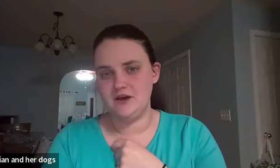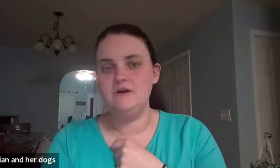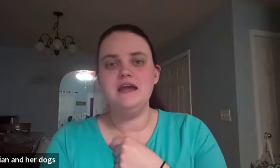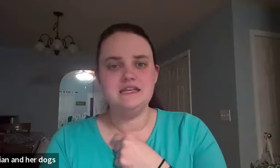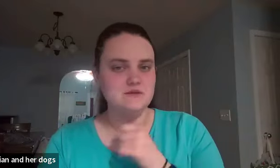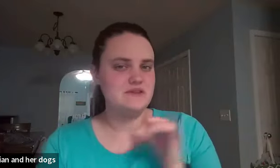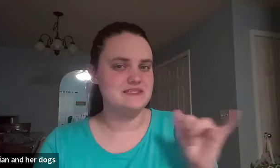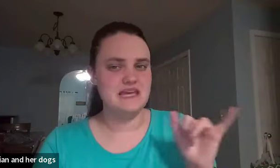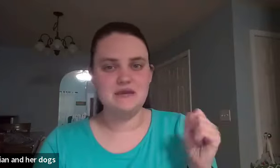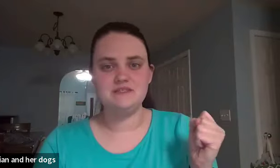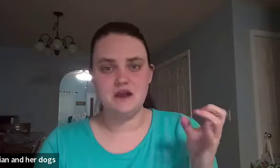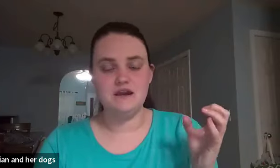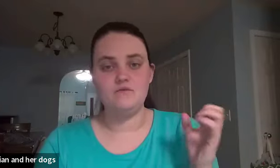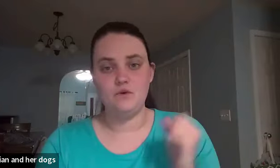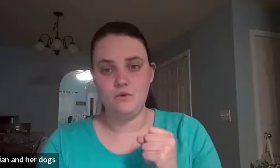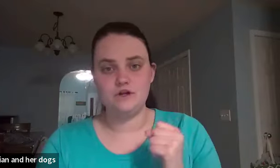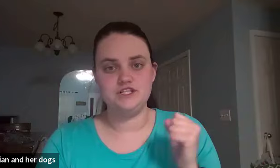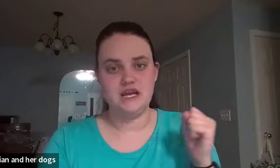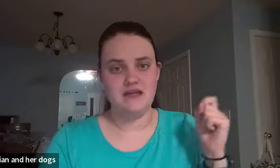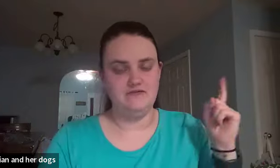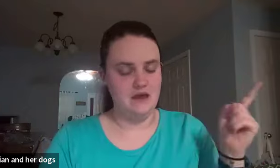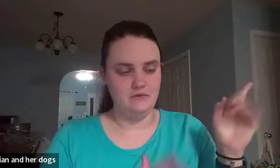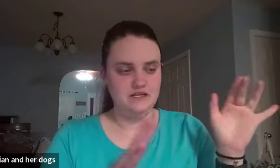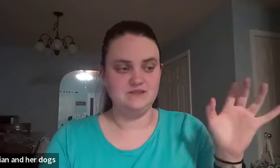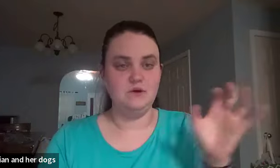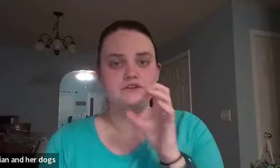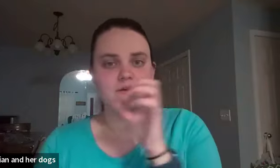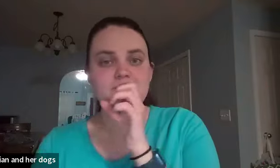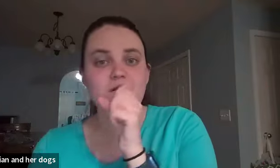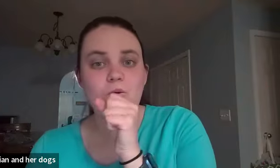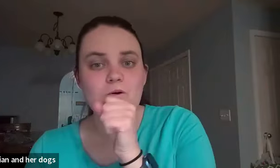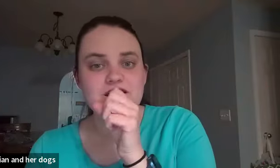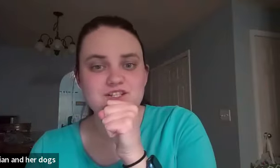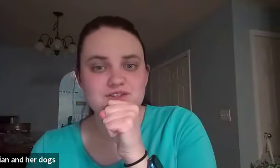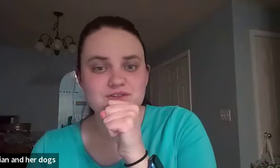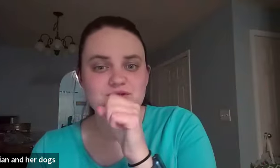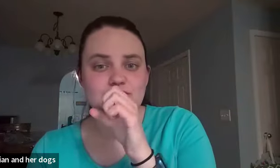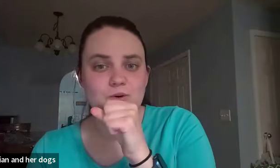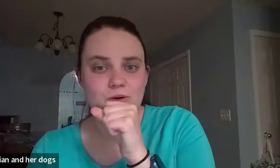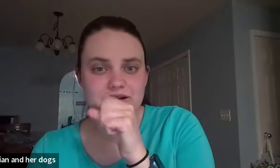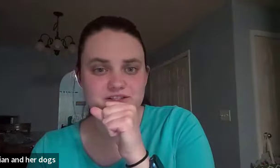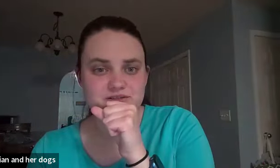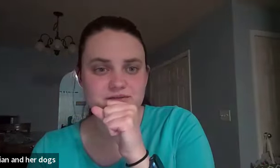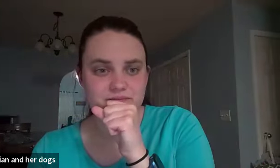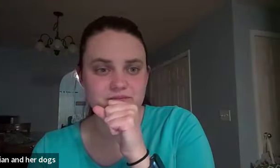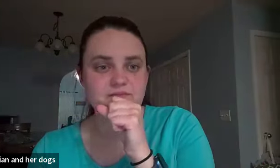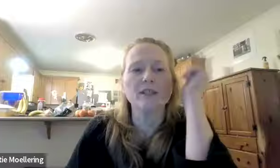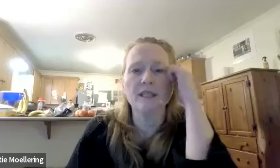video, it's going to be the same sign for orange. That one is as well. Sorry. Orange. Orange. Jillian, I have